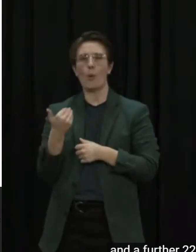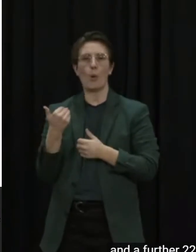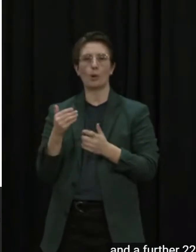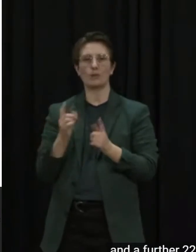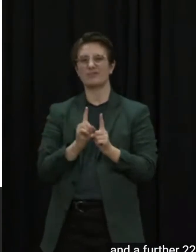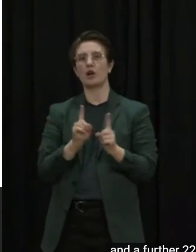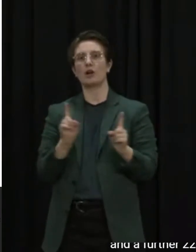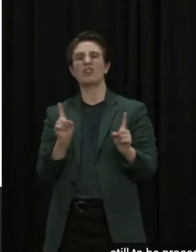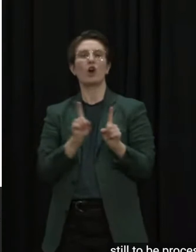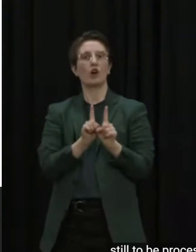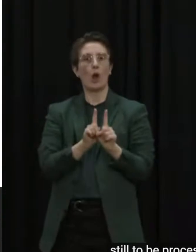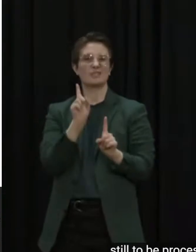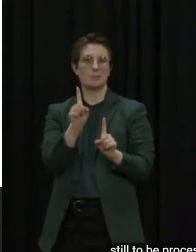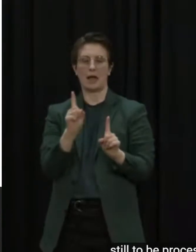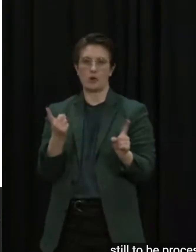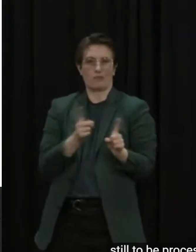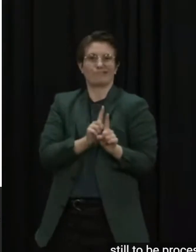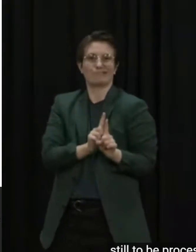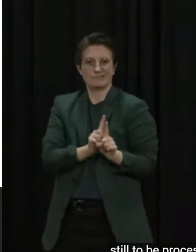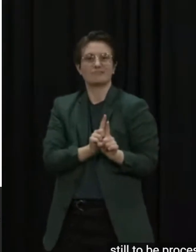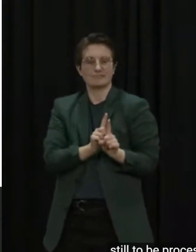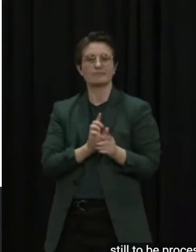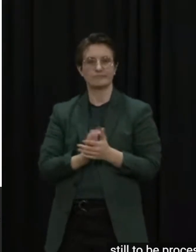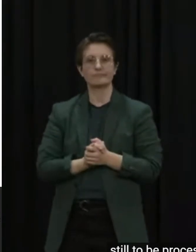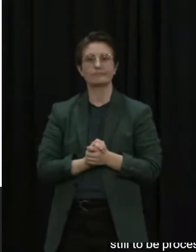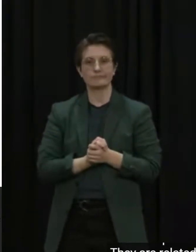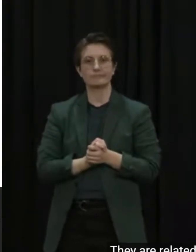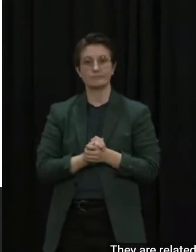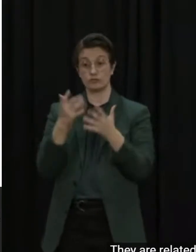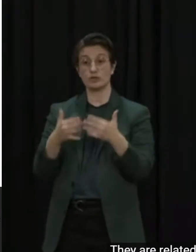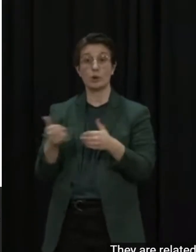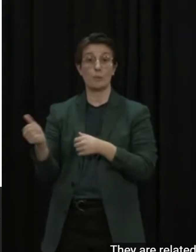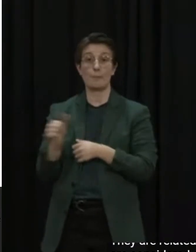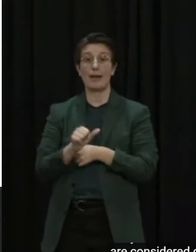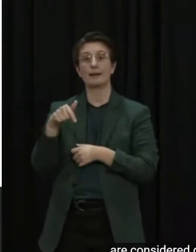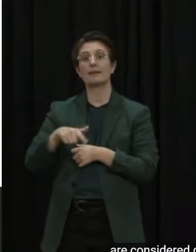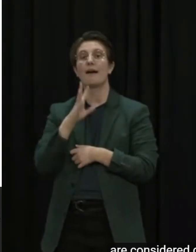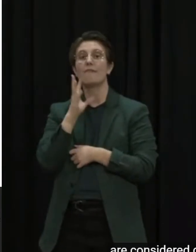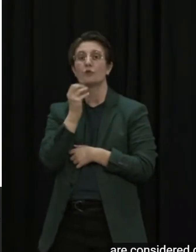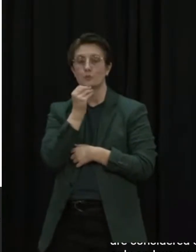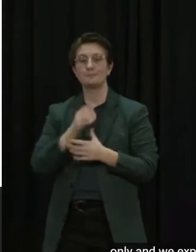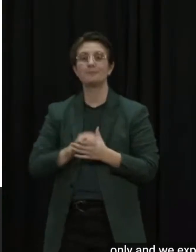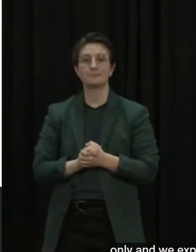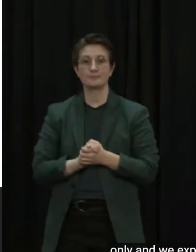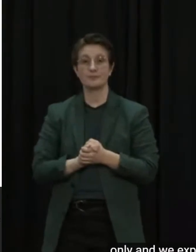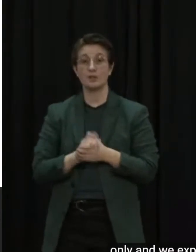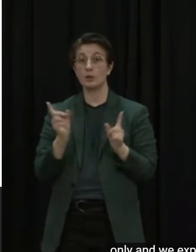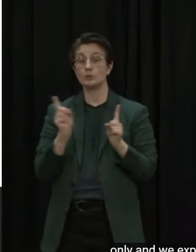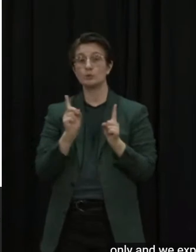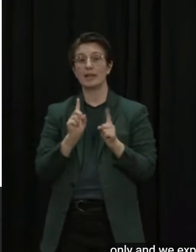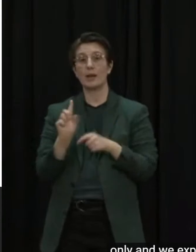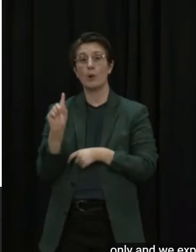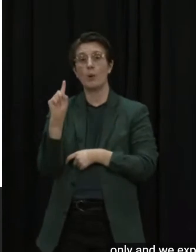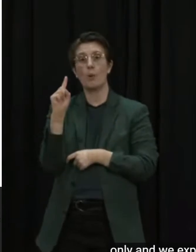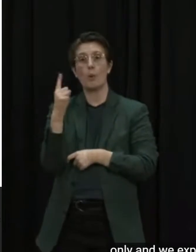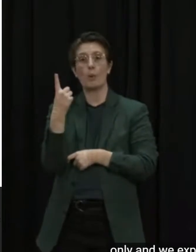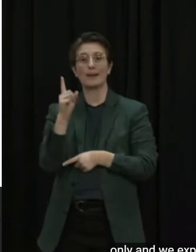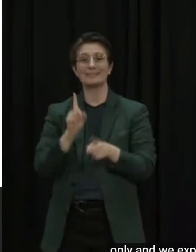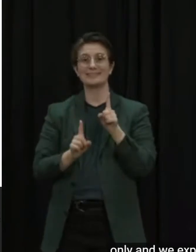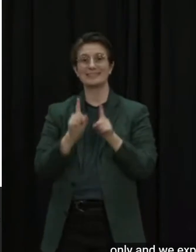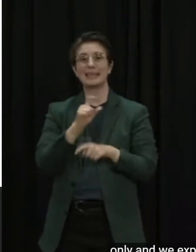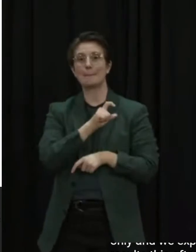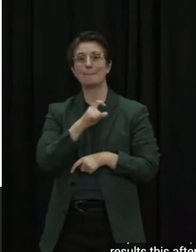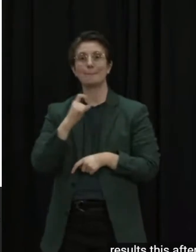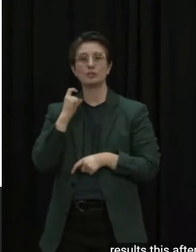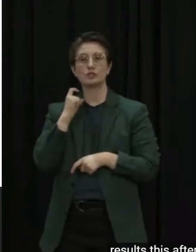this afternoon. And just lastly, today the Auckland City Mission will be named as a location of